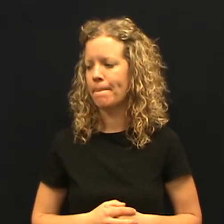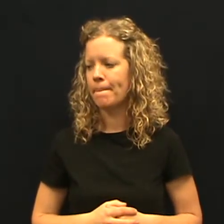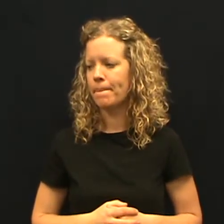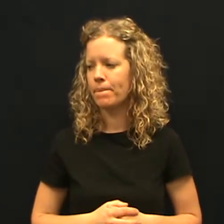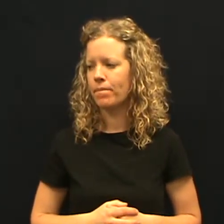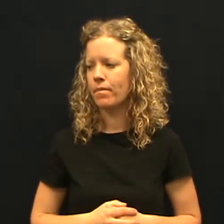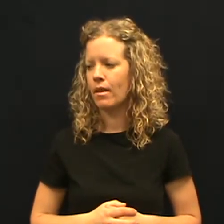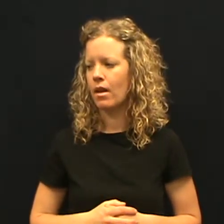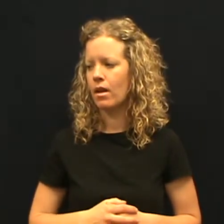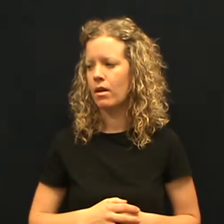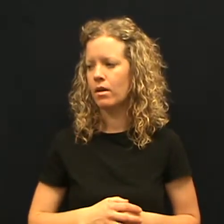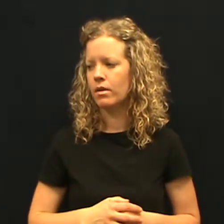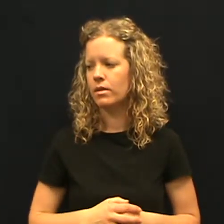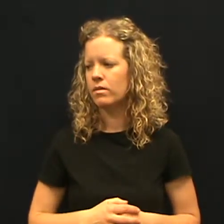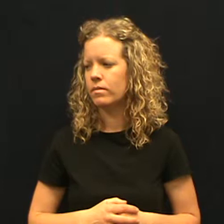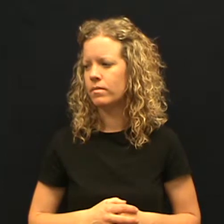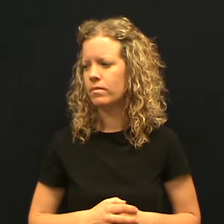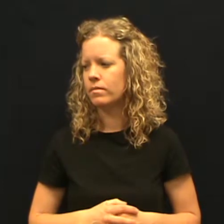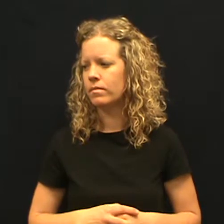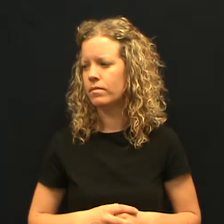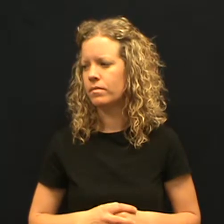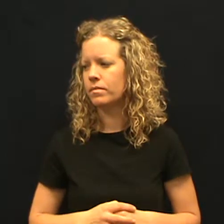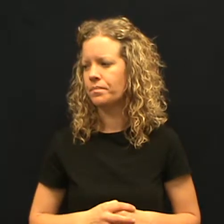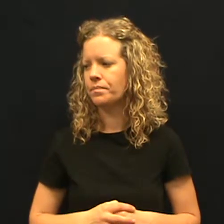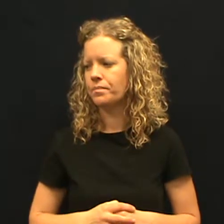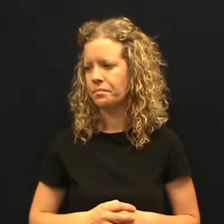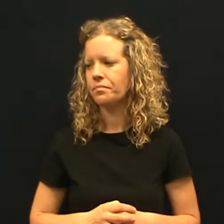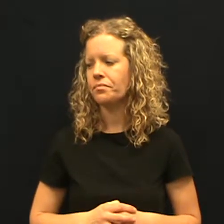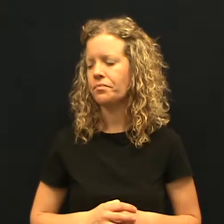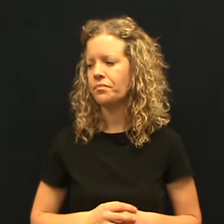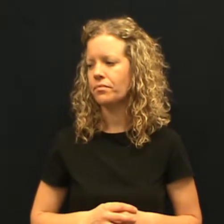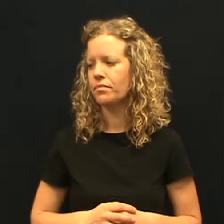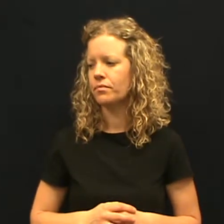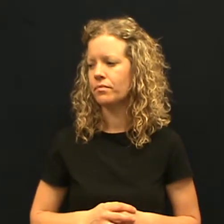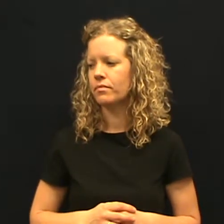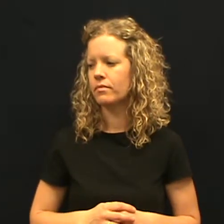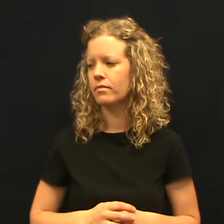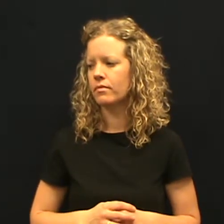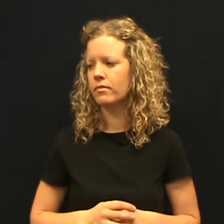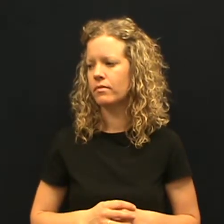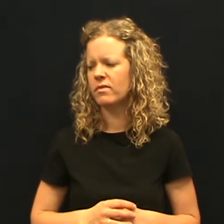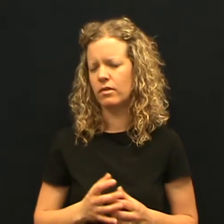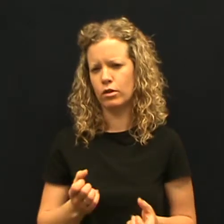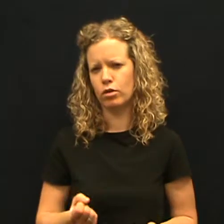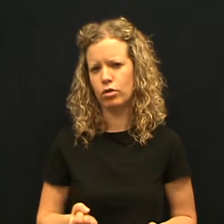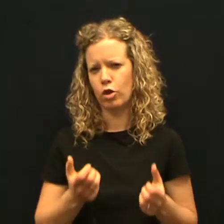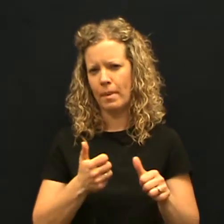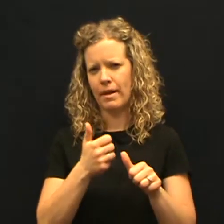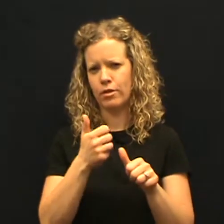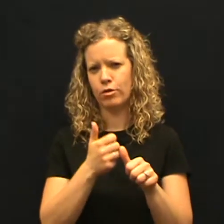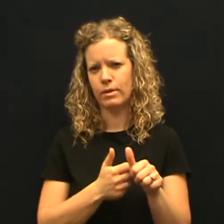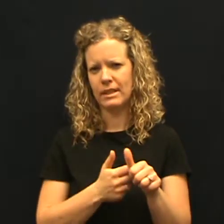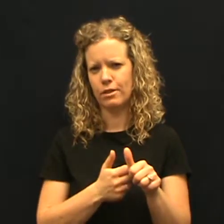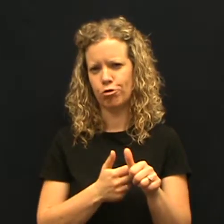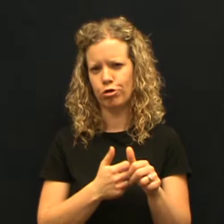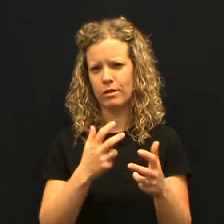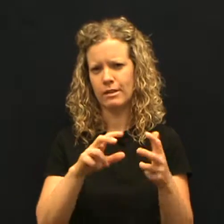directors just declared total dividends of $400,000. How much will each class of stock receive? So, the question is,